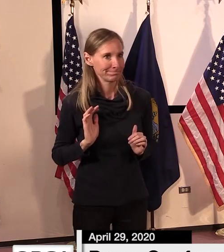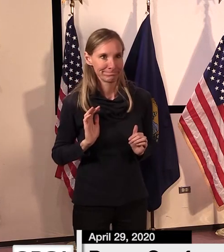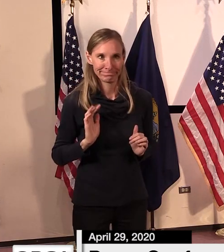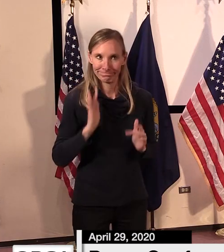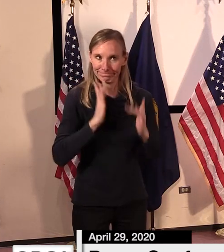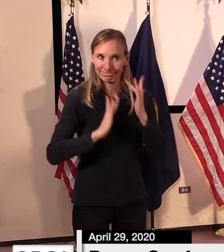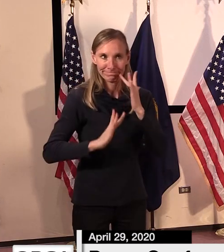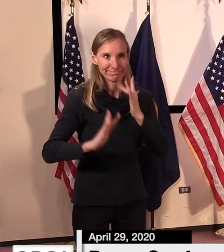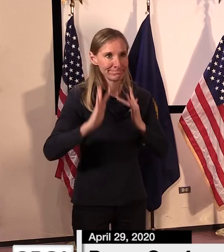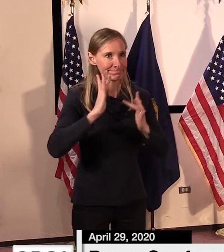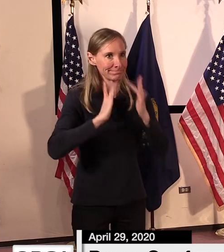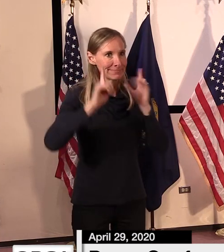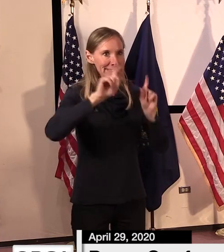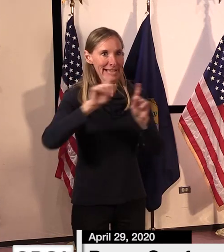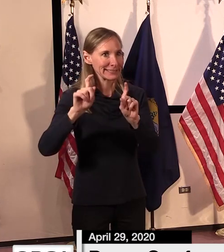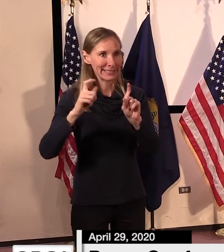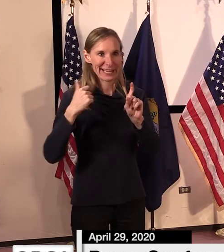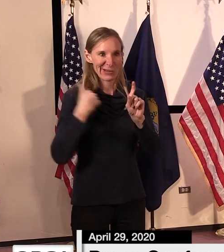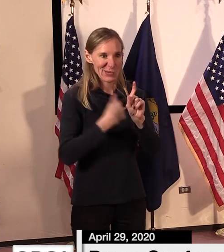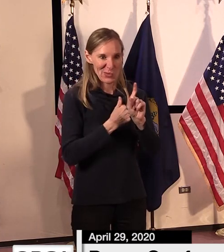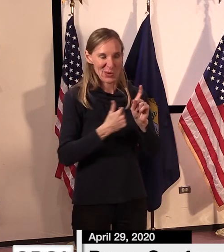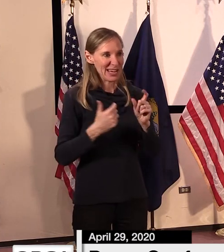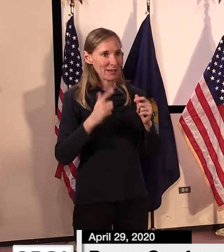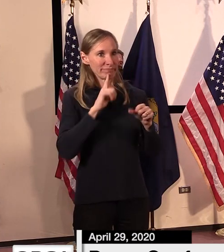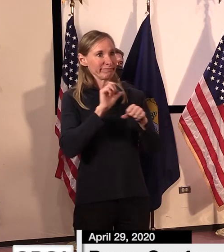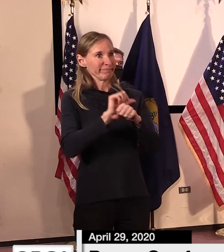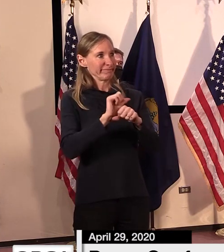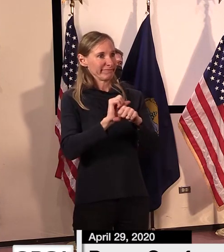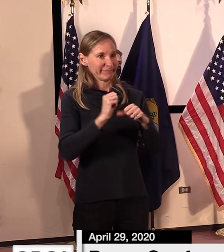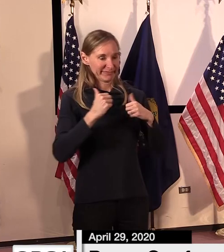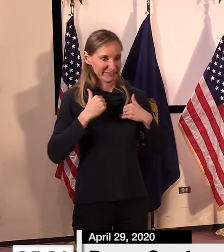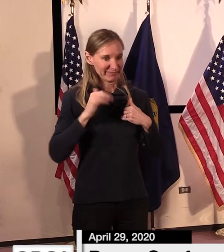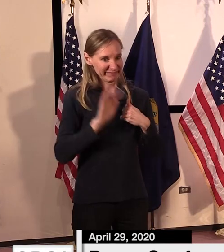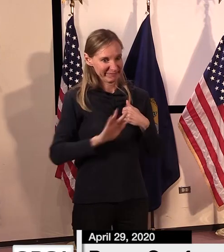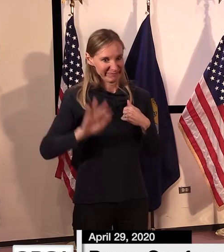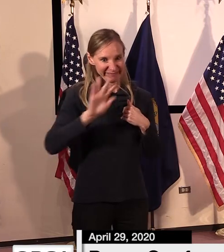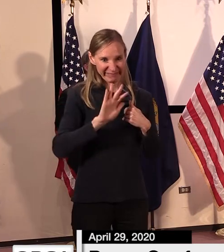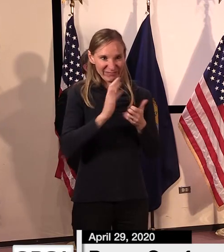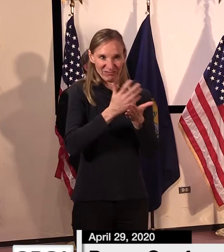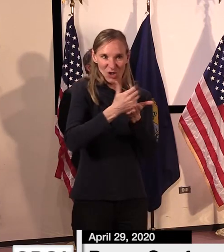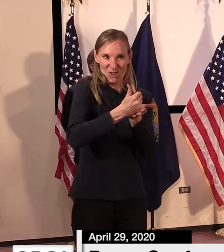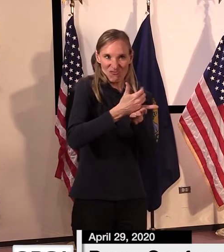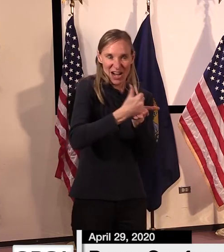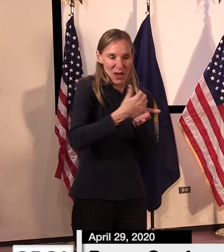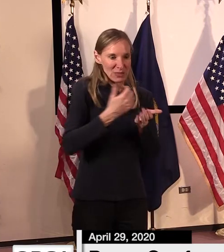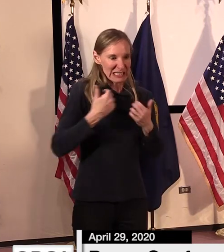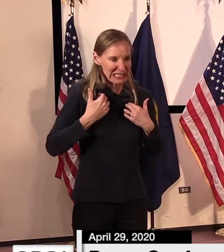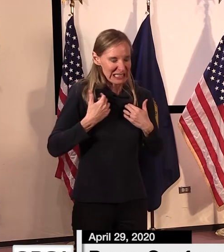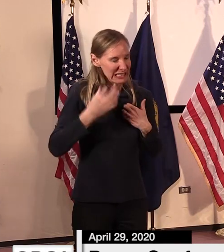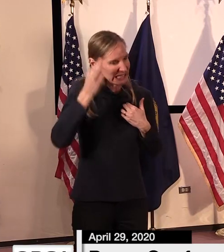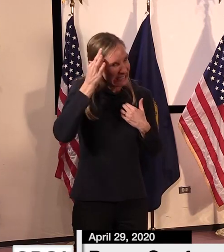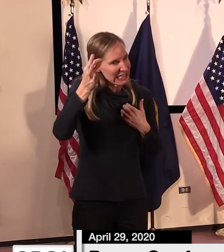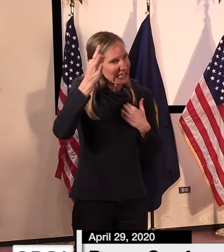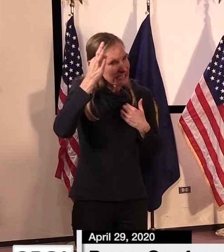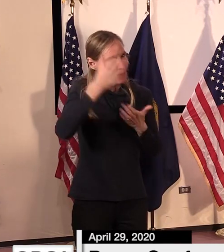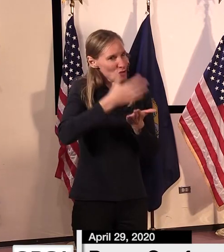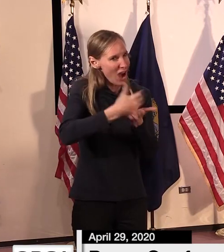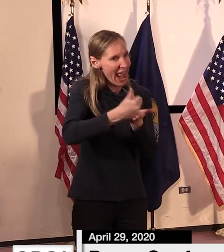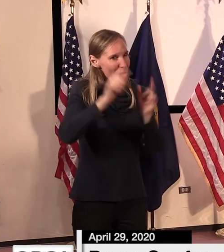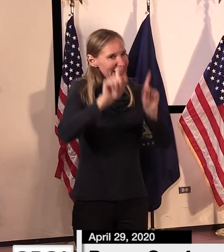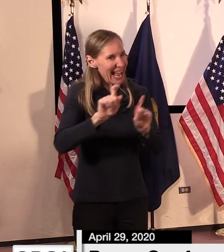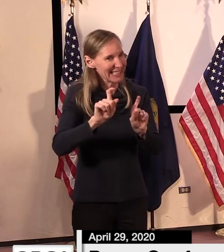days of the pandemic, we were literally 48 hours range of running out of test supplies